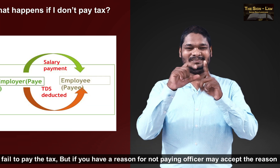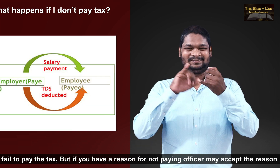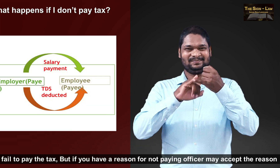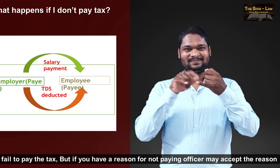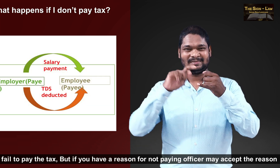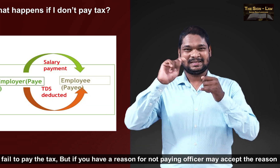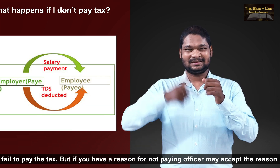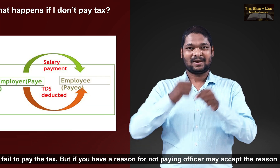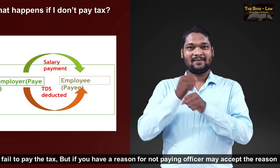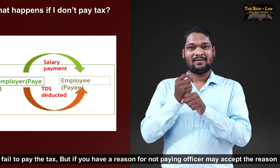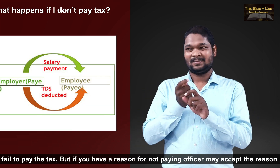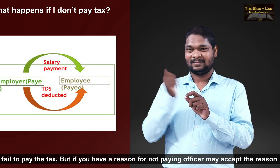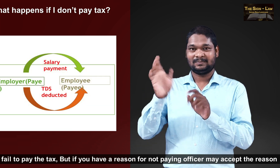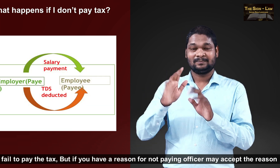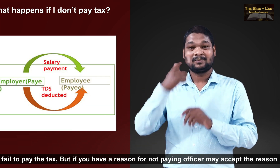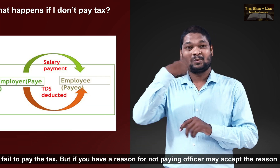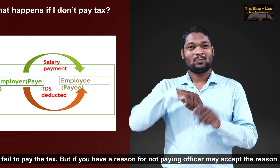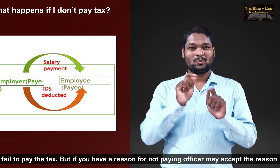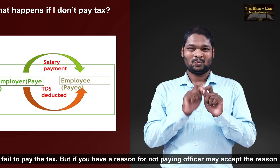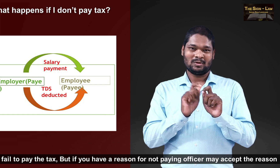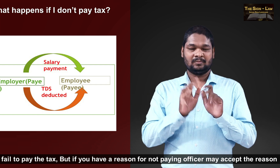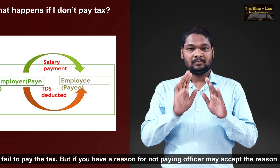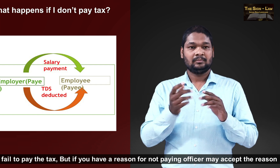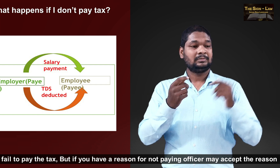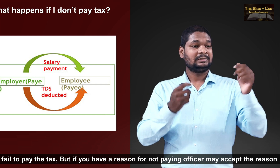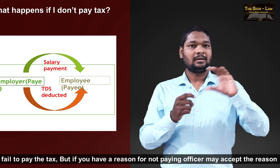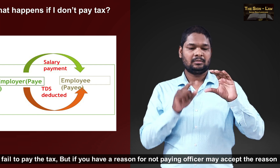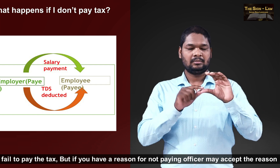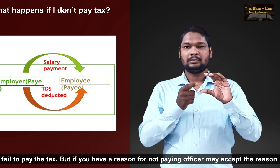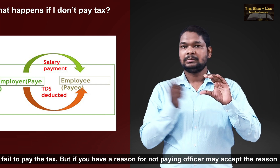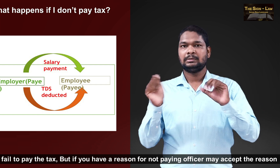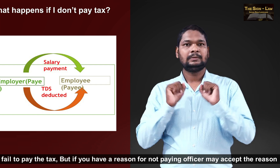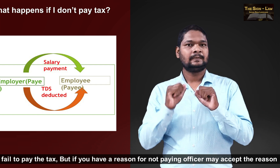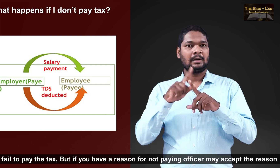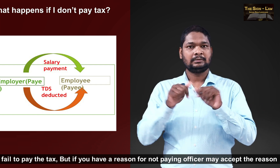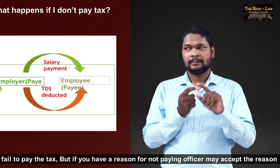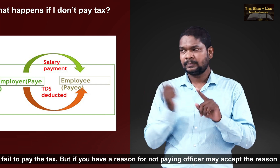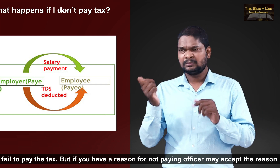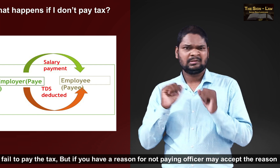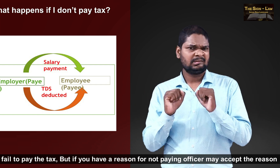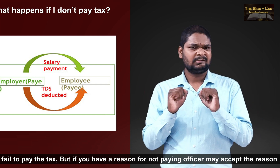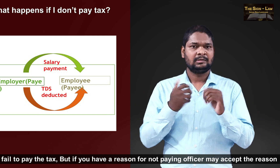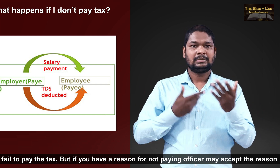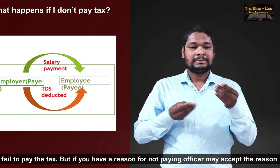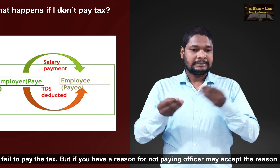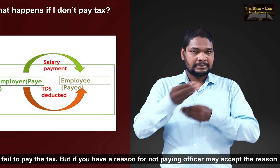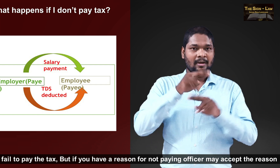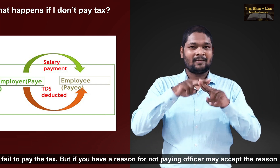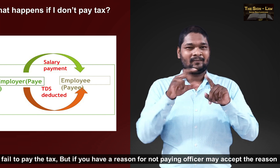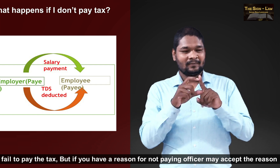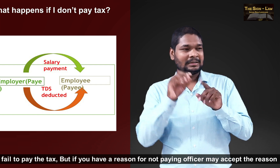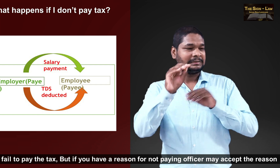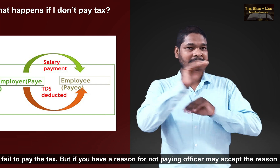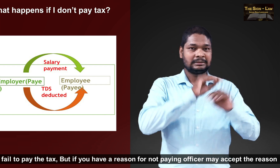If you fail to pay the tax, but if you have a reason for not paying, officer may accept the reason. As